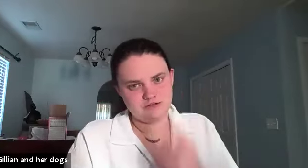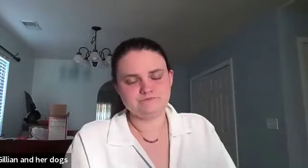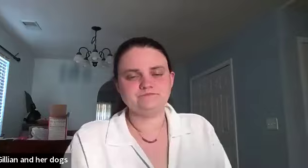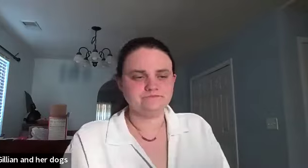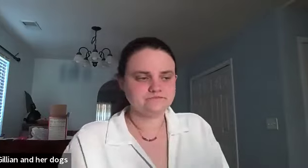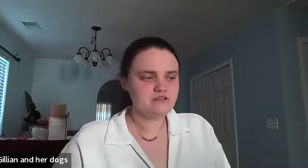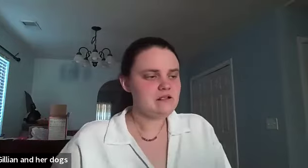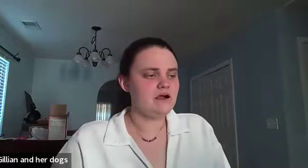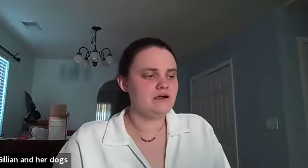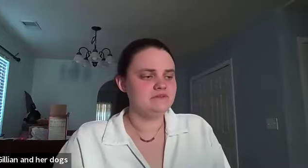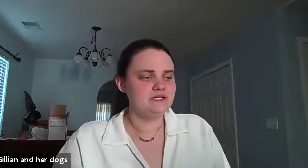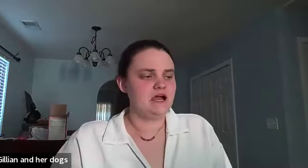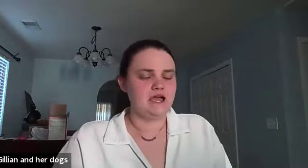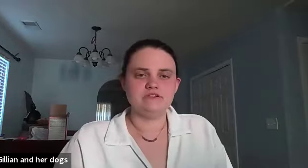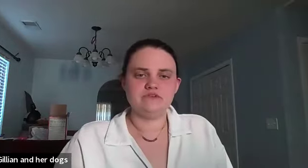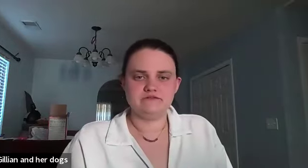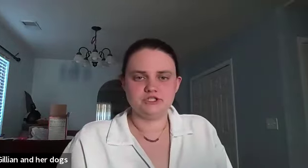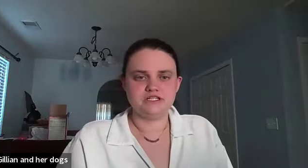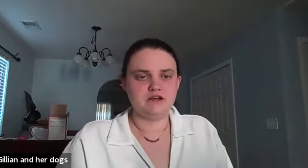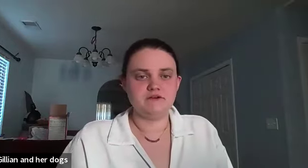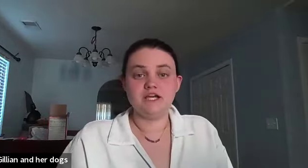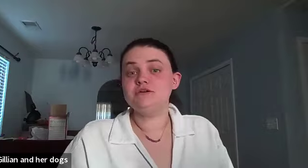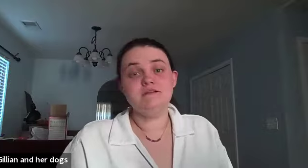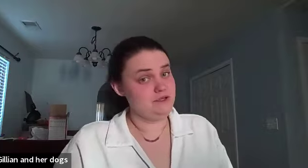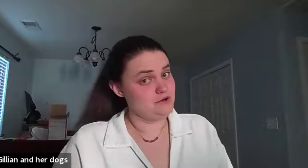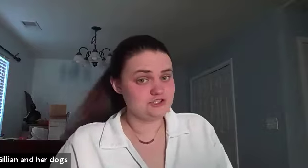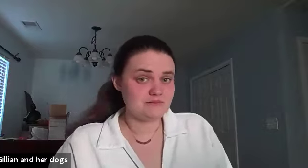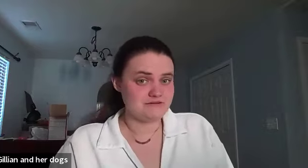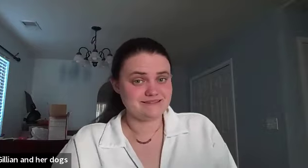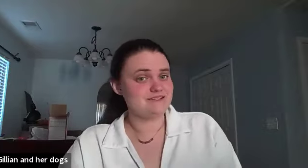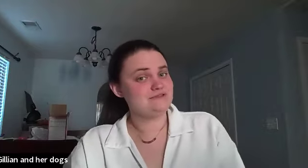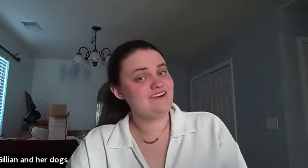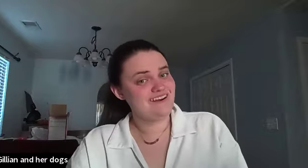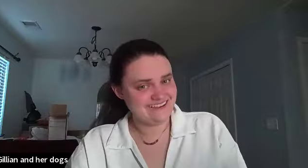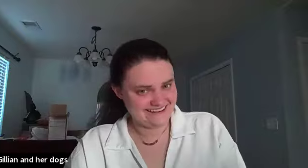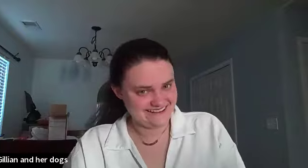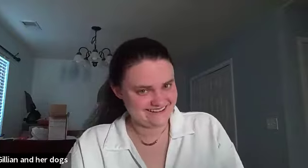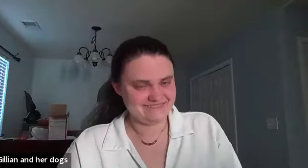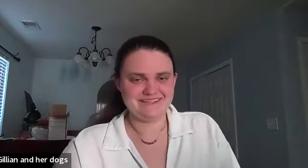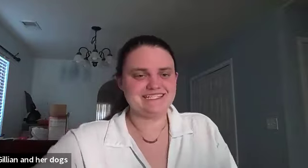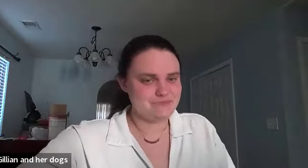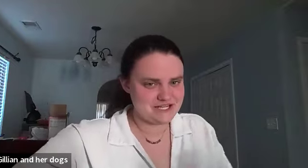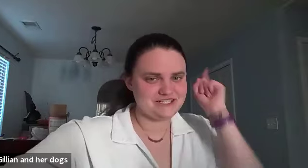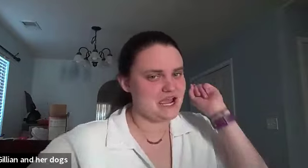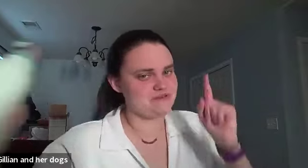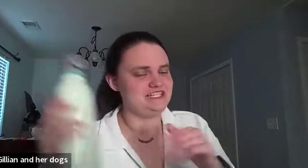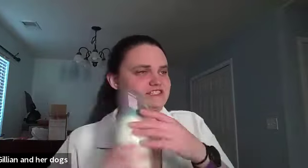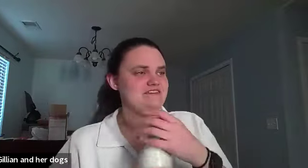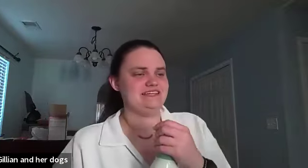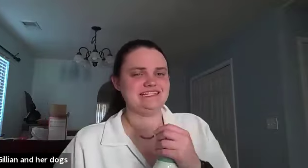understood. Um, I was very fortunate of I show every emotion on my face. I do not hide anything, especially now with teaching deaf kids.